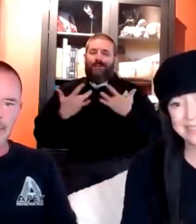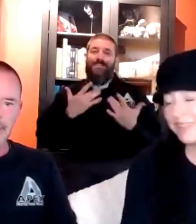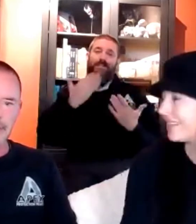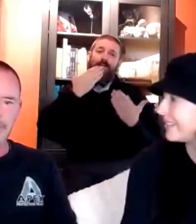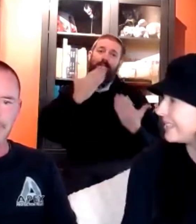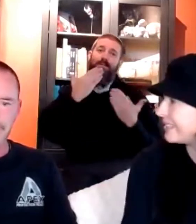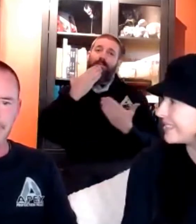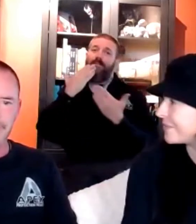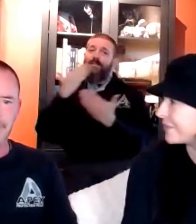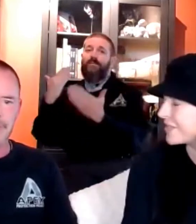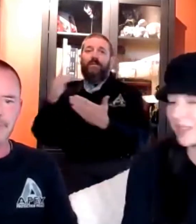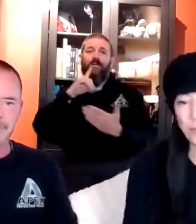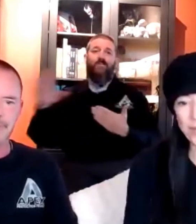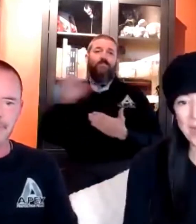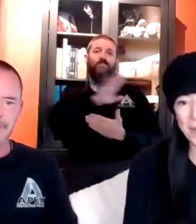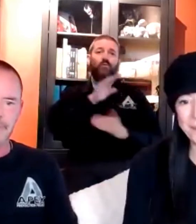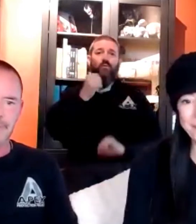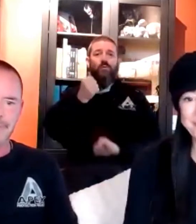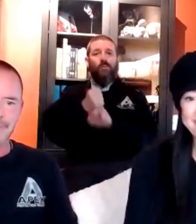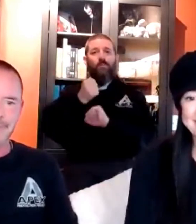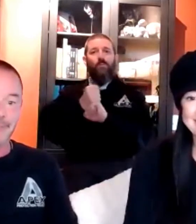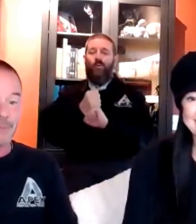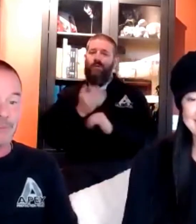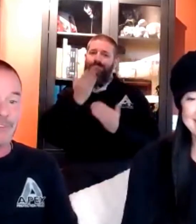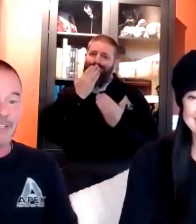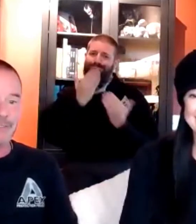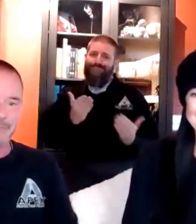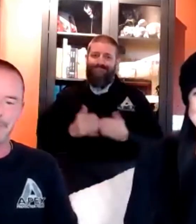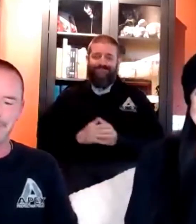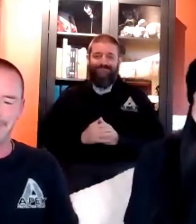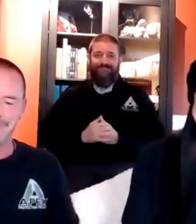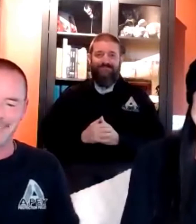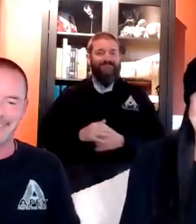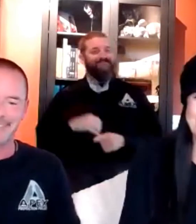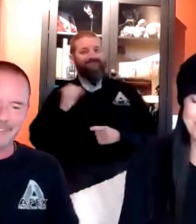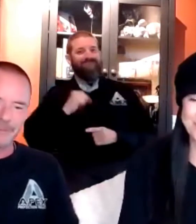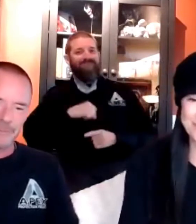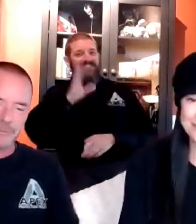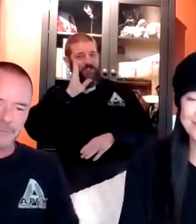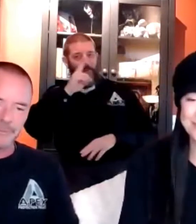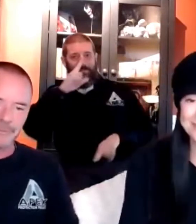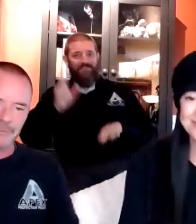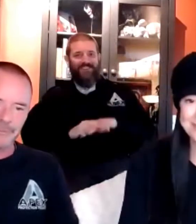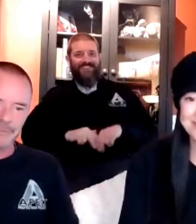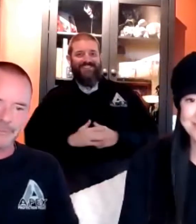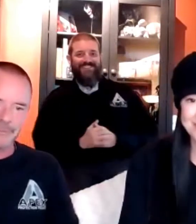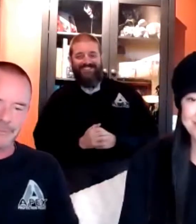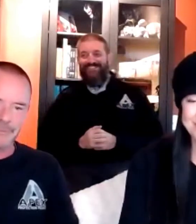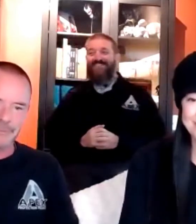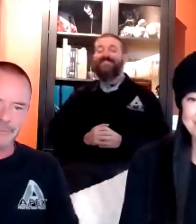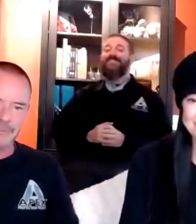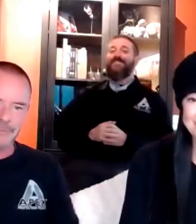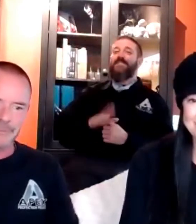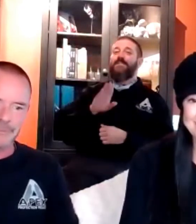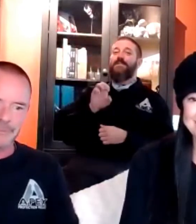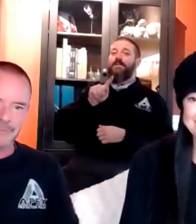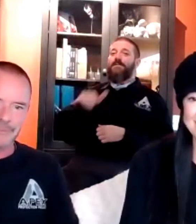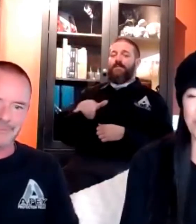Yeah, thank you. There's a lot more to come. It's gonna be fun. And we'll be sure to publish the blooper reel afterwards.